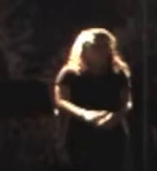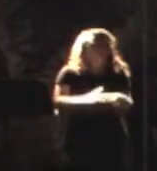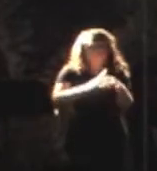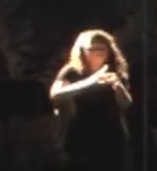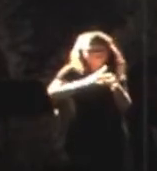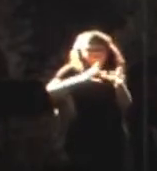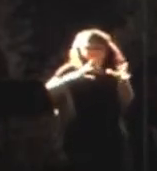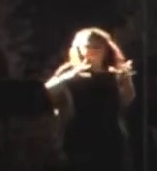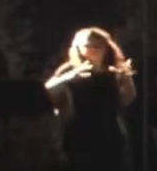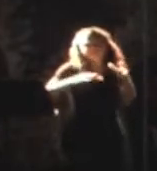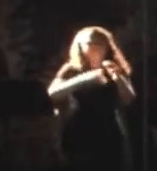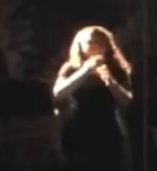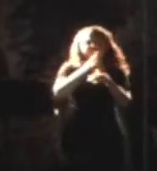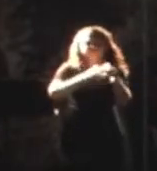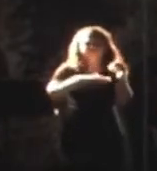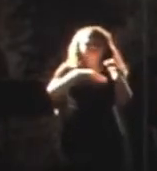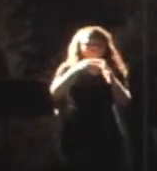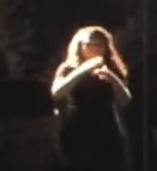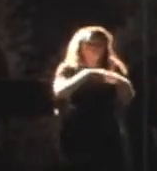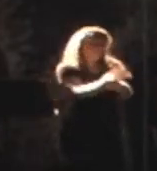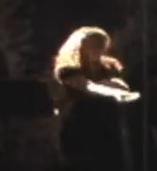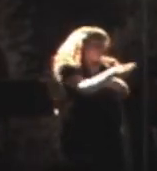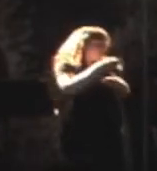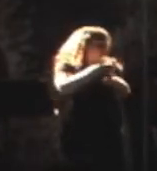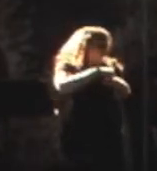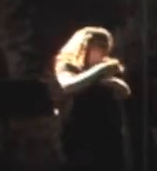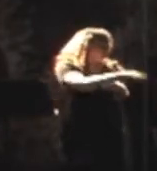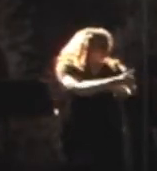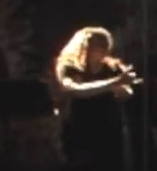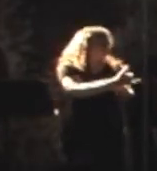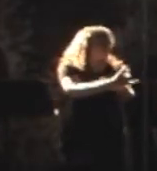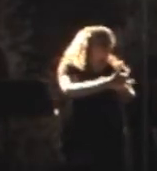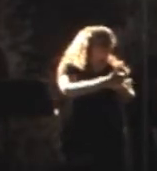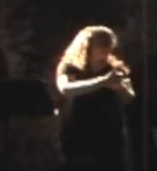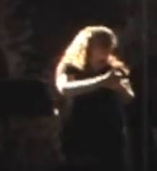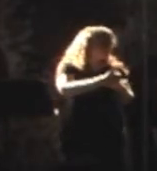You hold me without touch